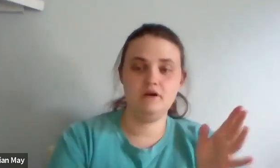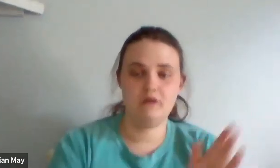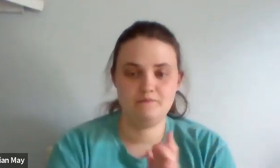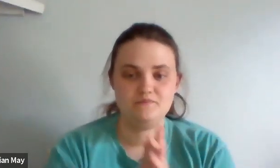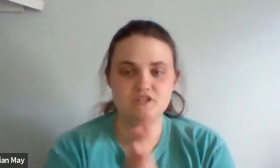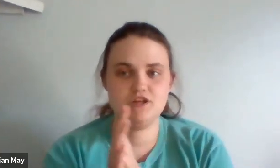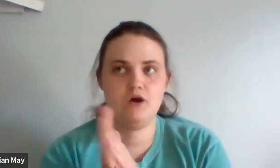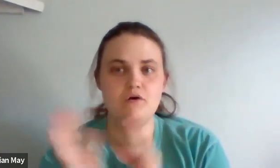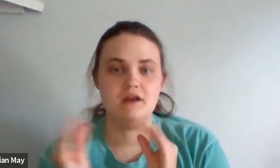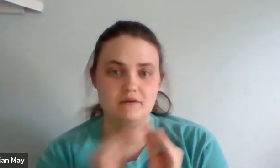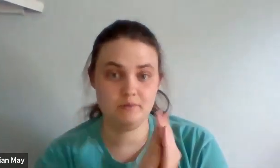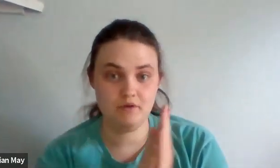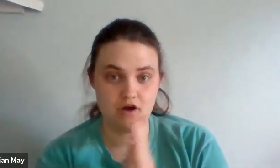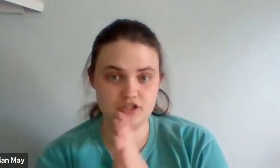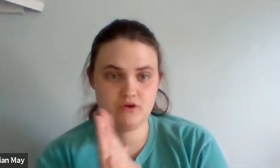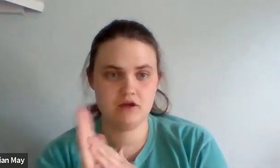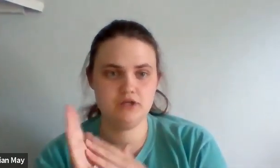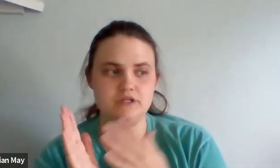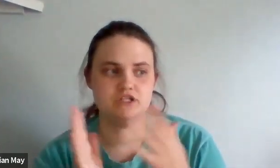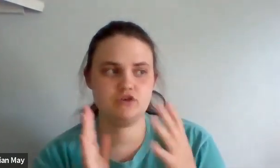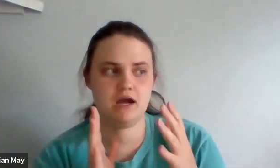Okay. So now we're going to move on to how you would describe